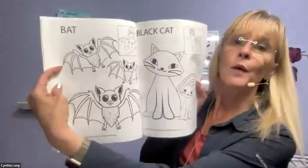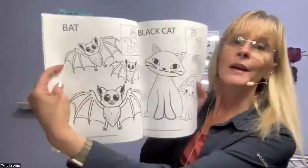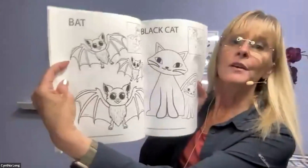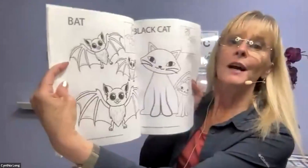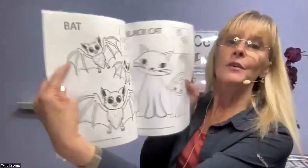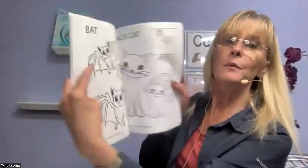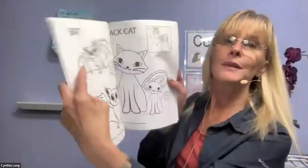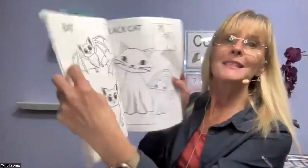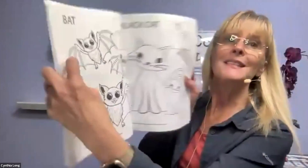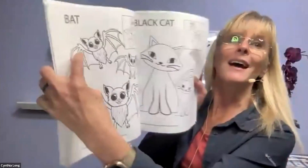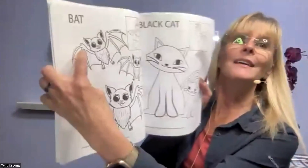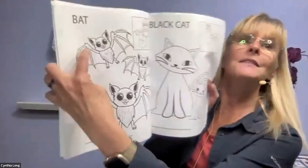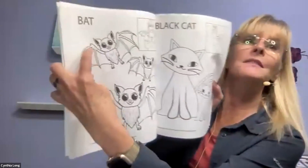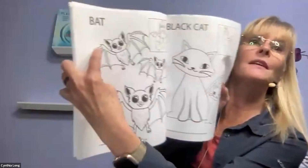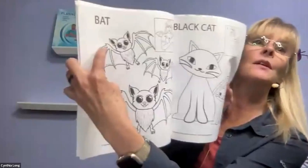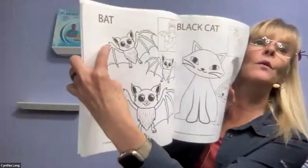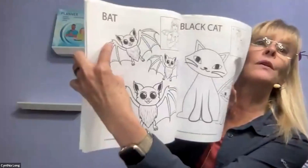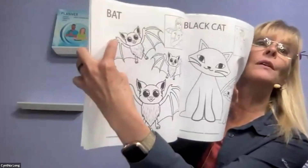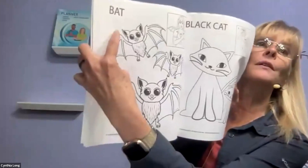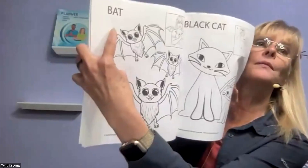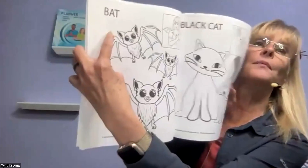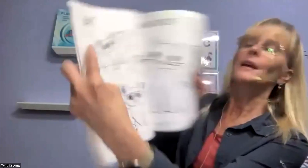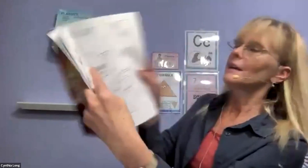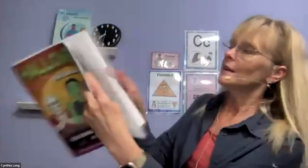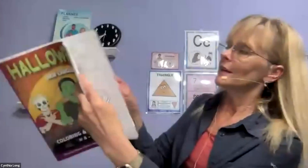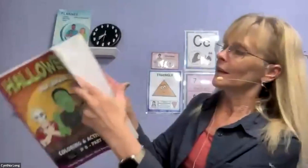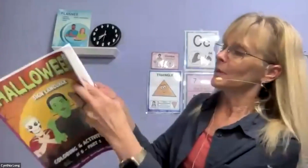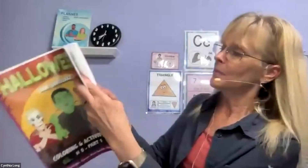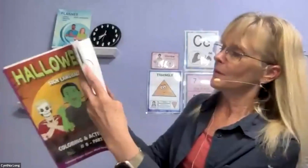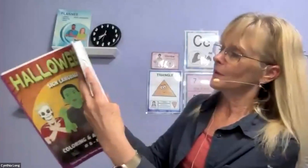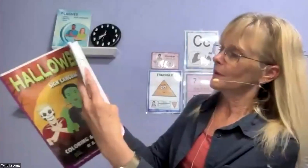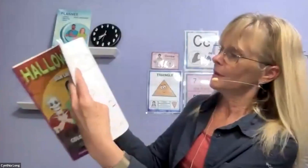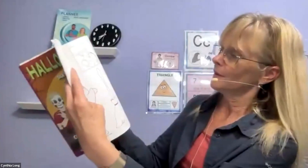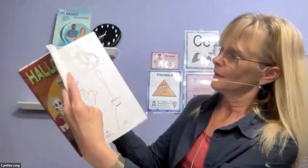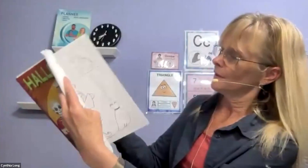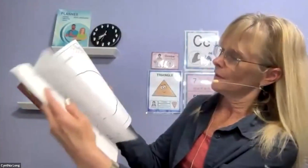regular coloring with the signs in the corner. And let me keep going.